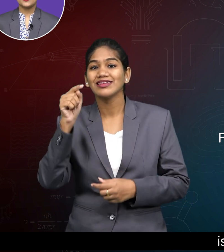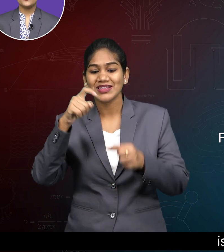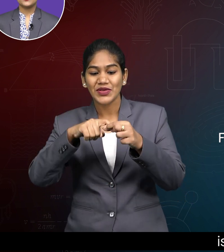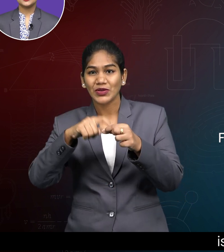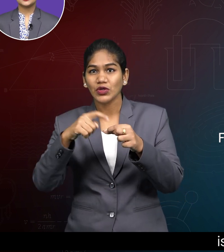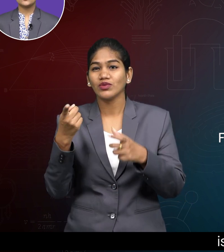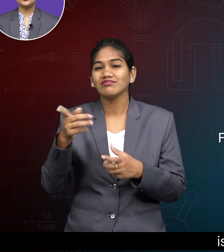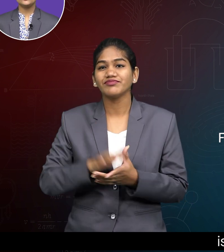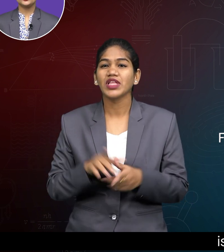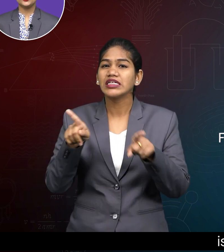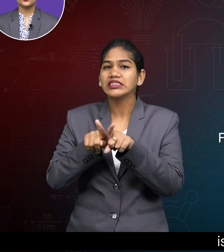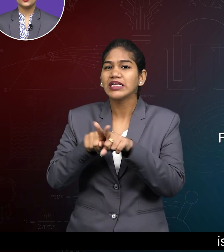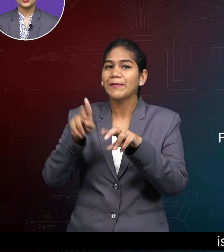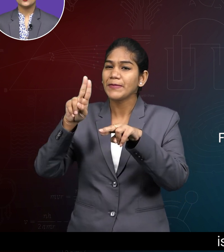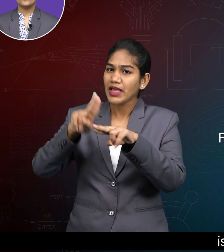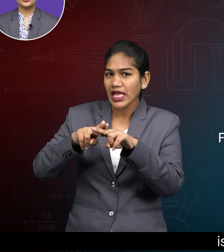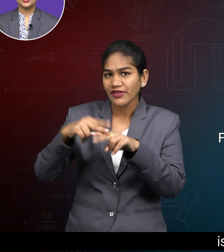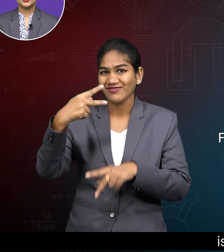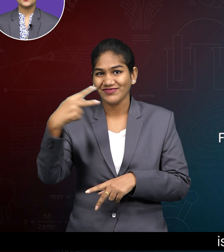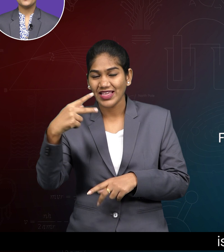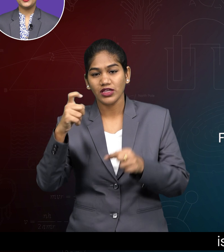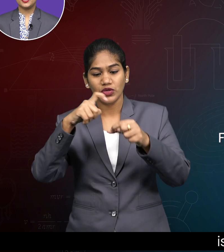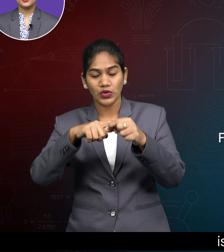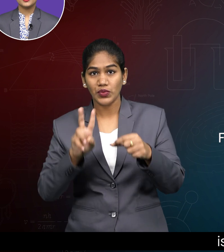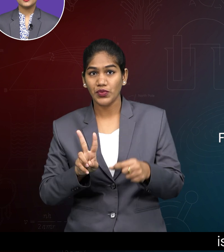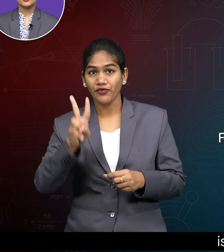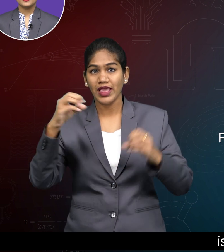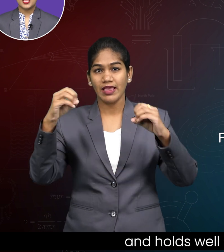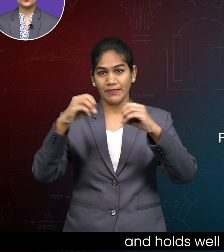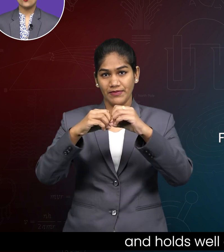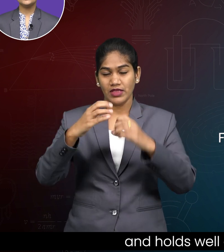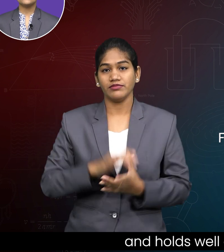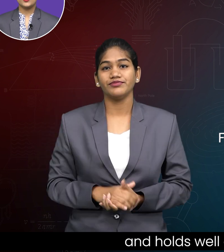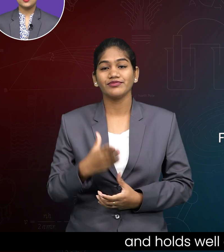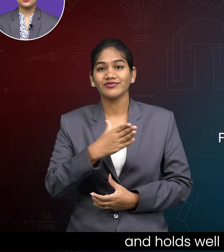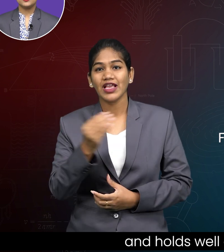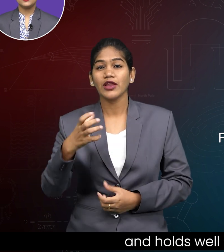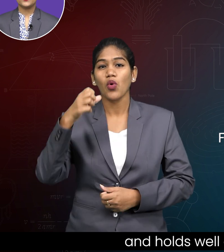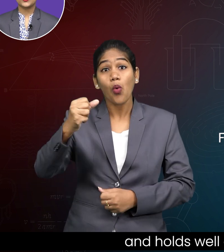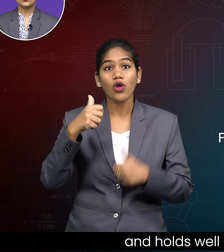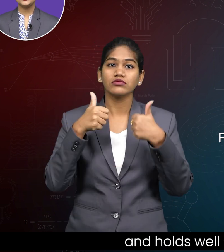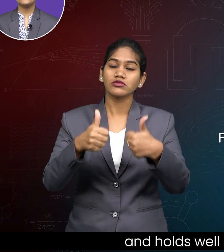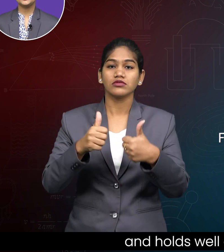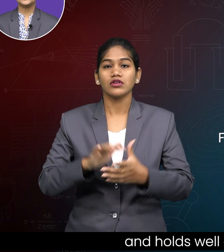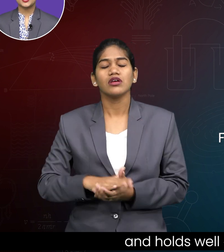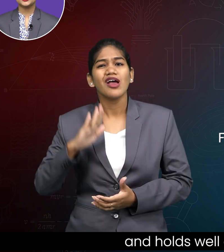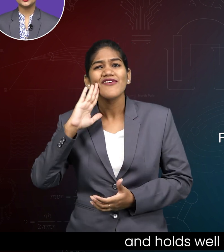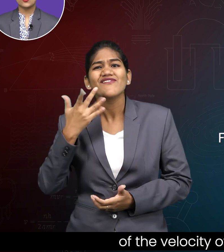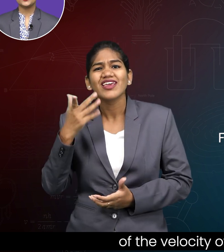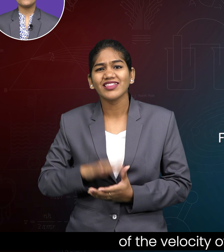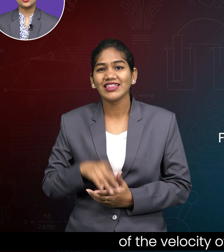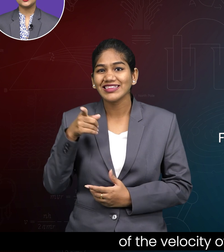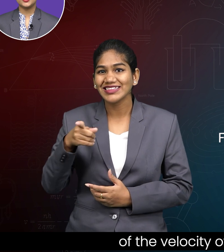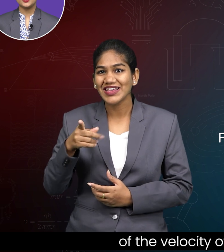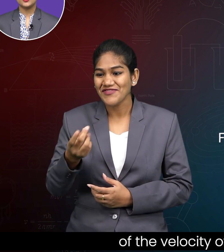is F is equal to Q V B and holds well only when the direction